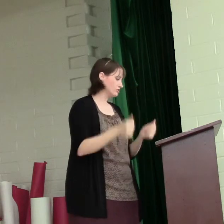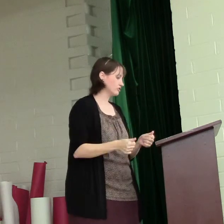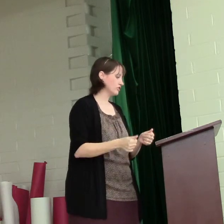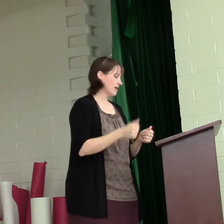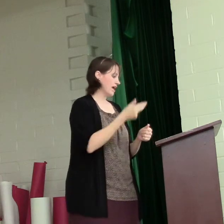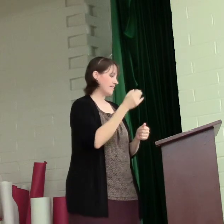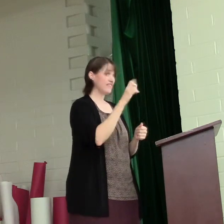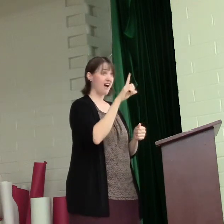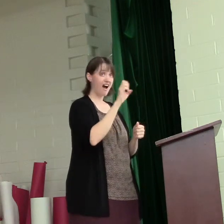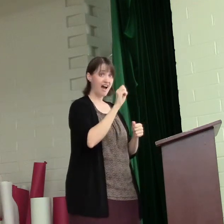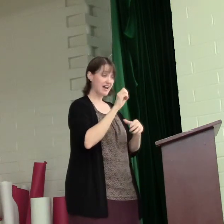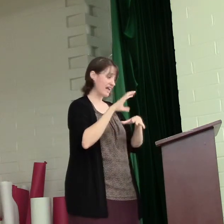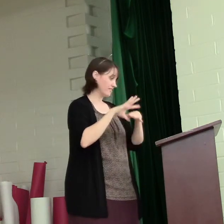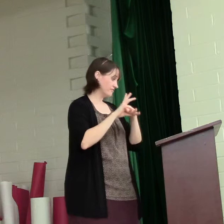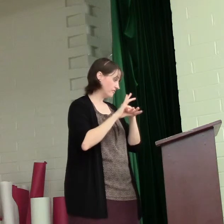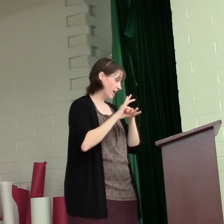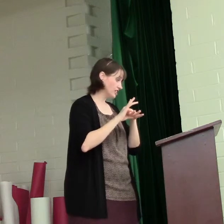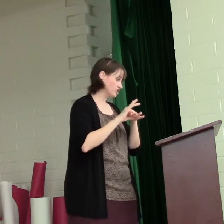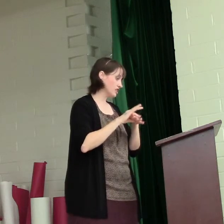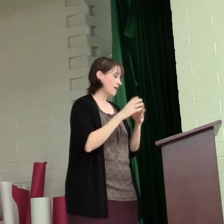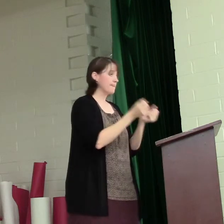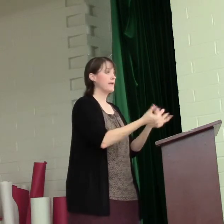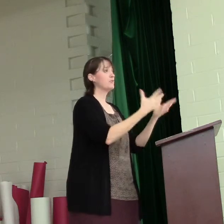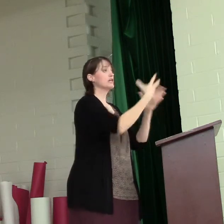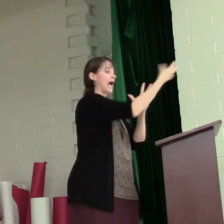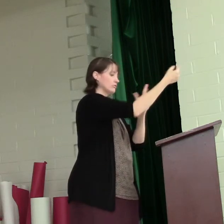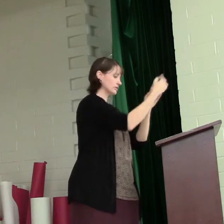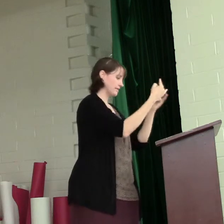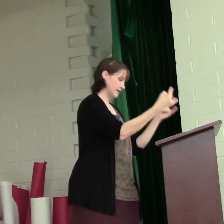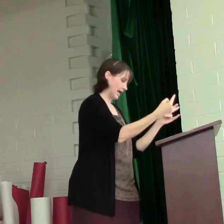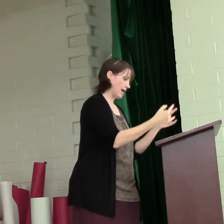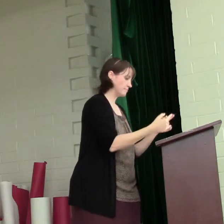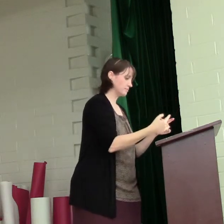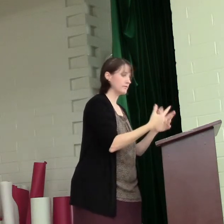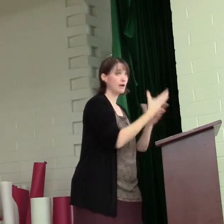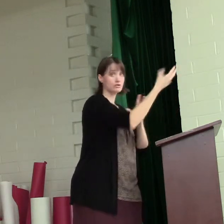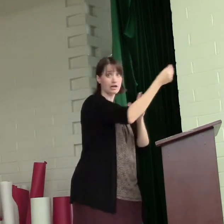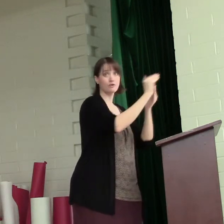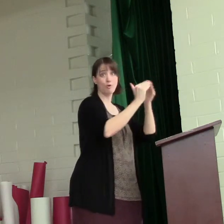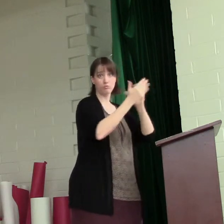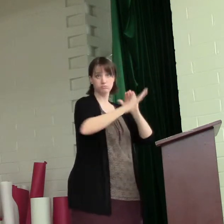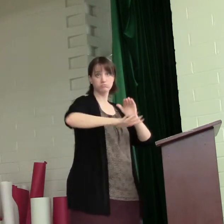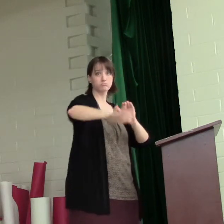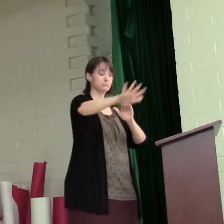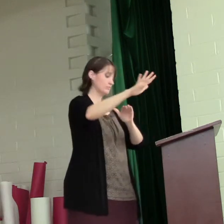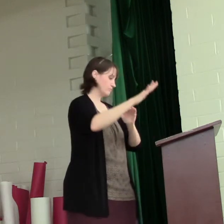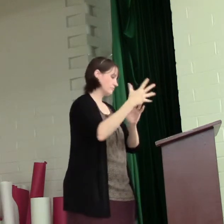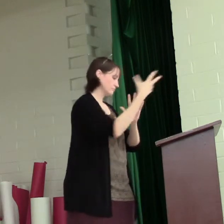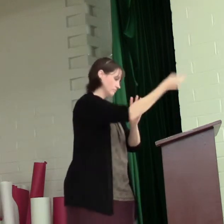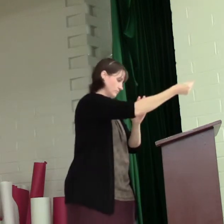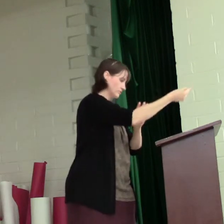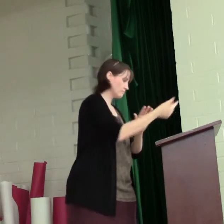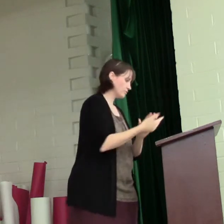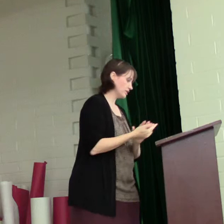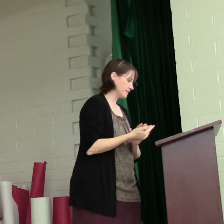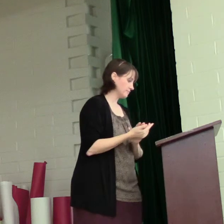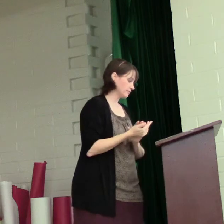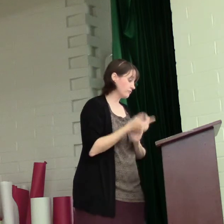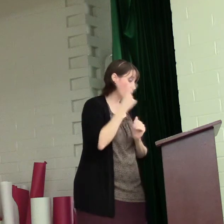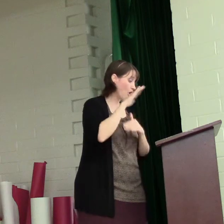altar, and then the hide and the flesh, they burned outside the camp, outside the whole community, for all